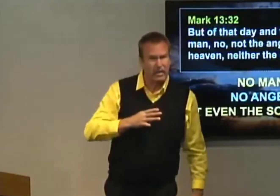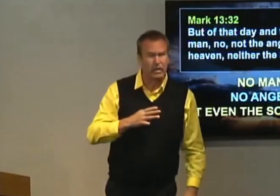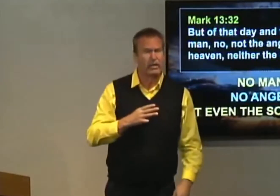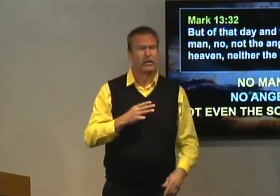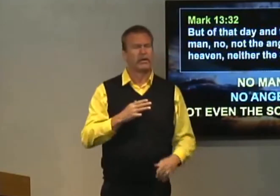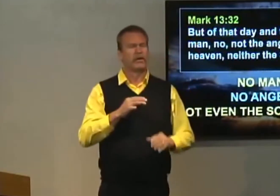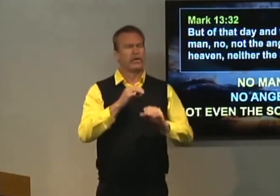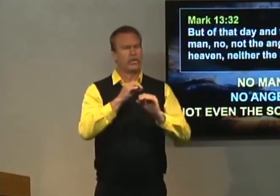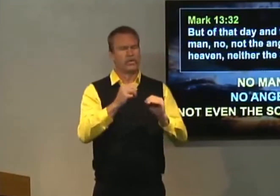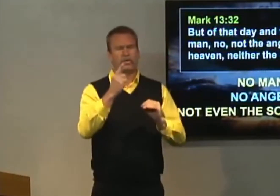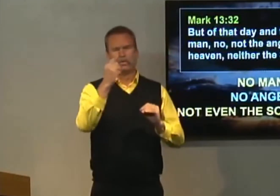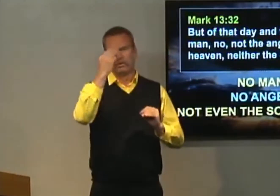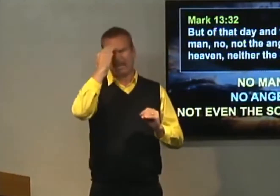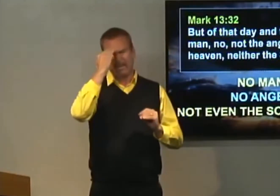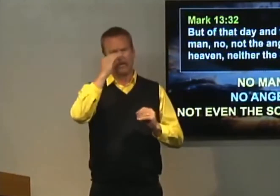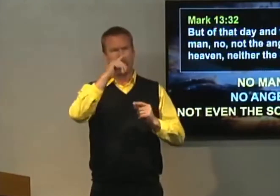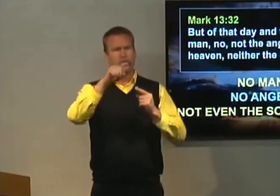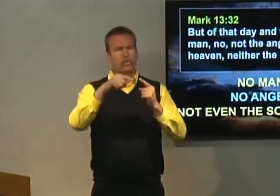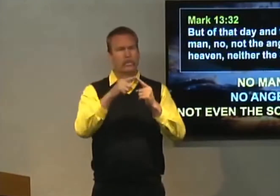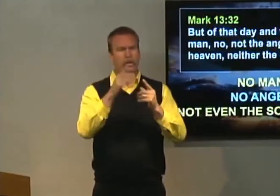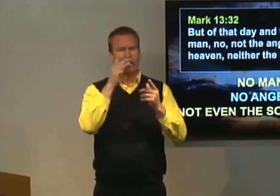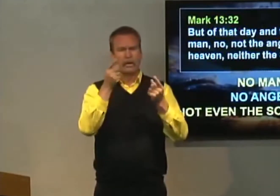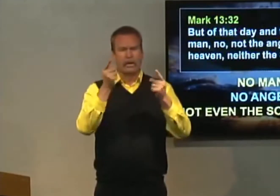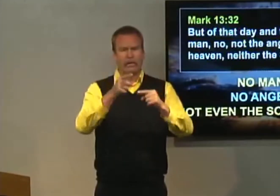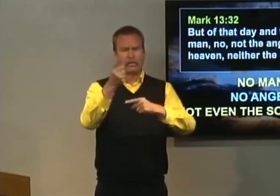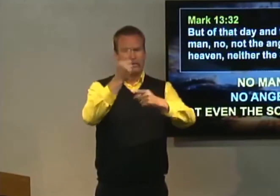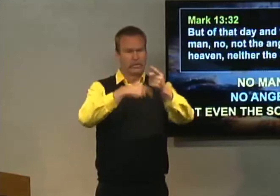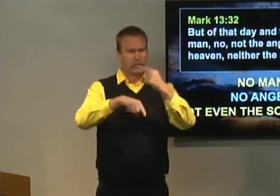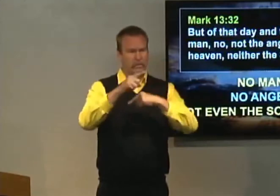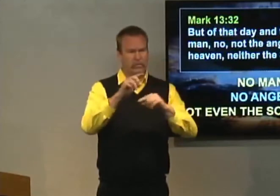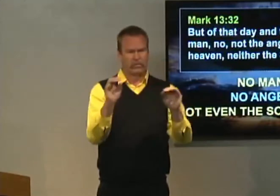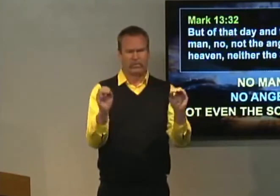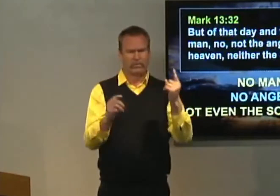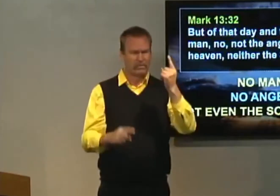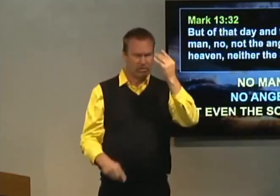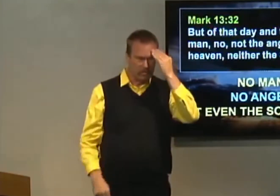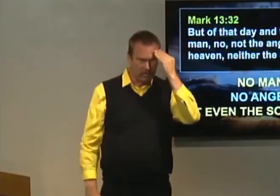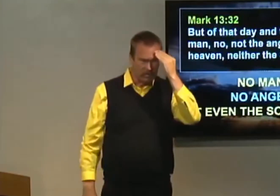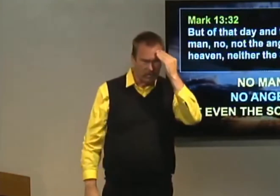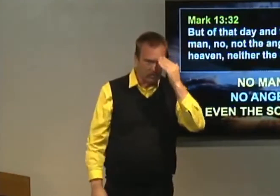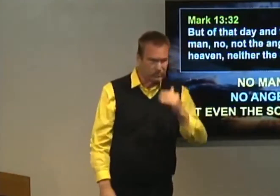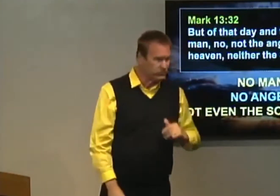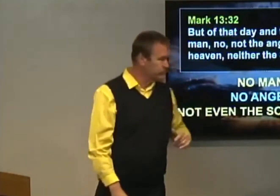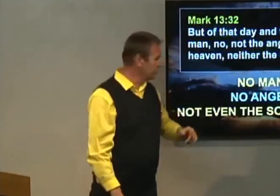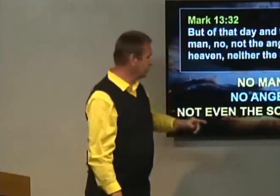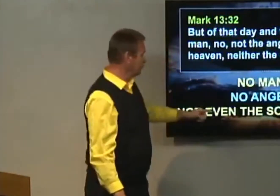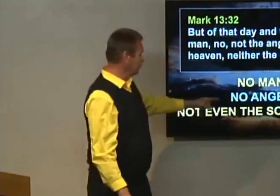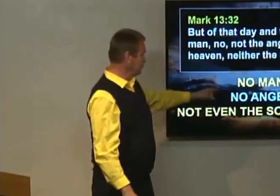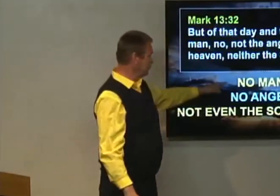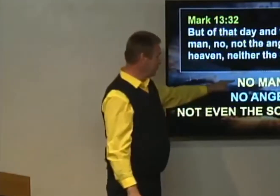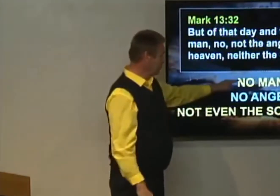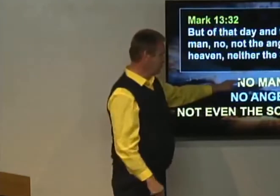Even the Son of Man does not know when his return will happen.